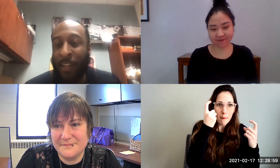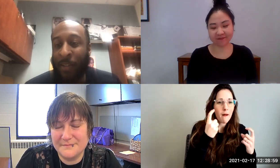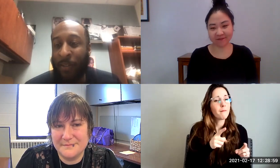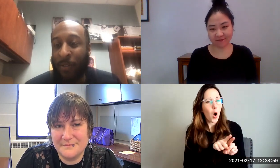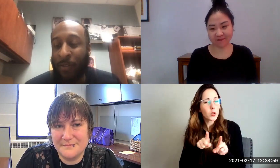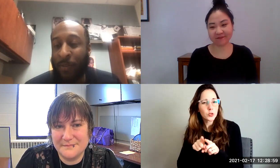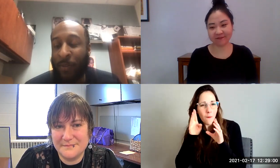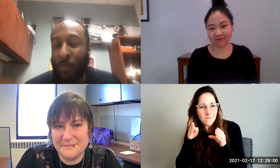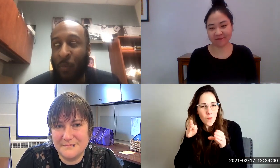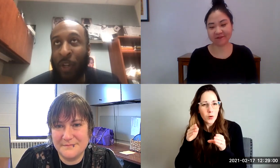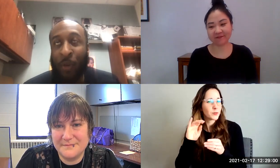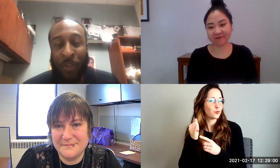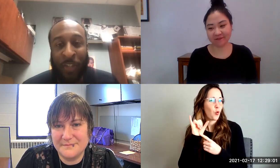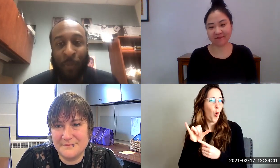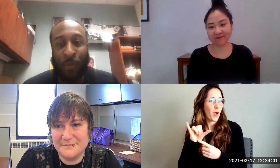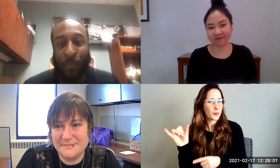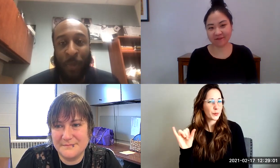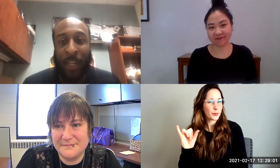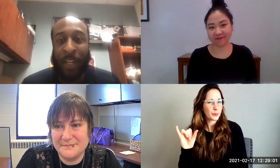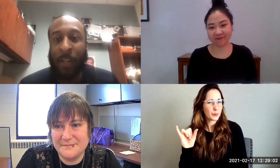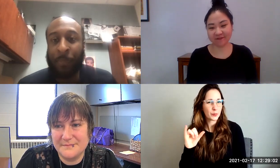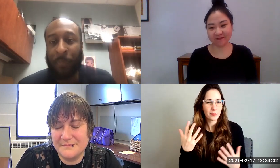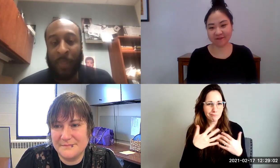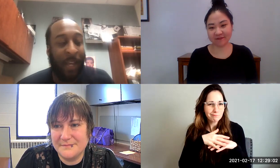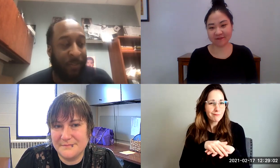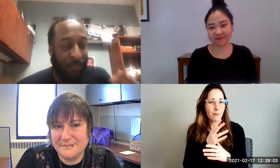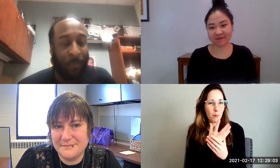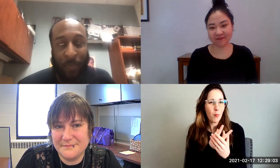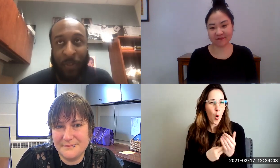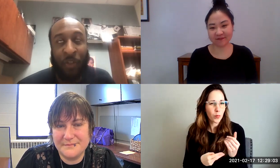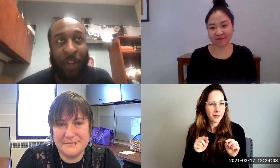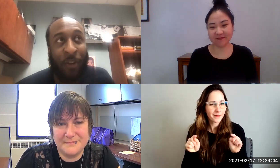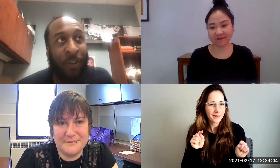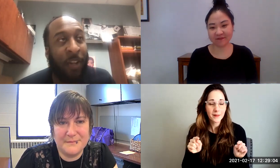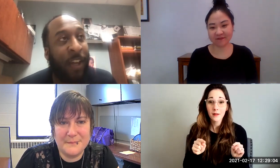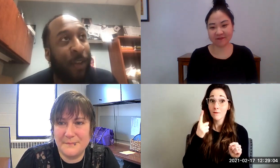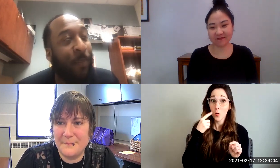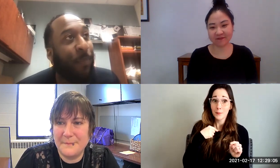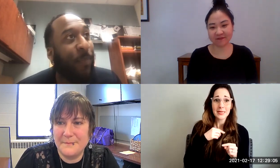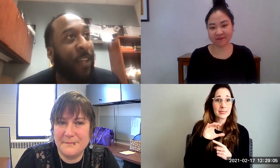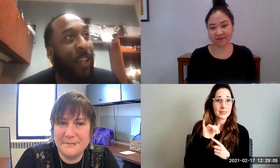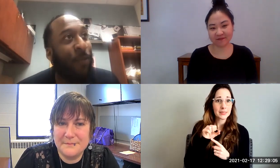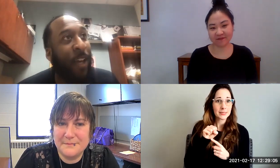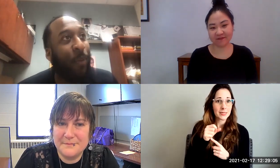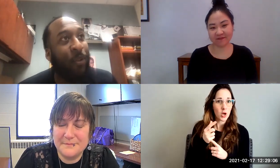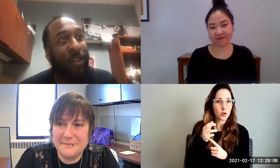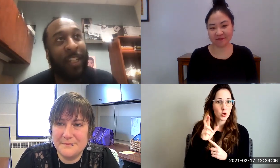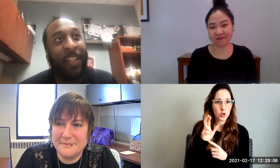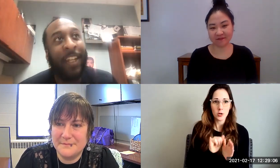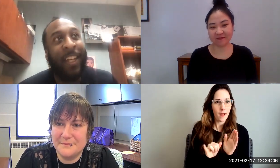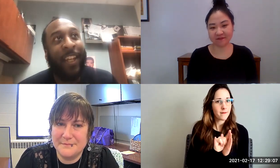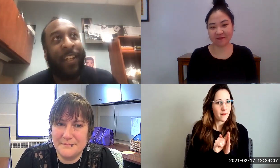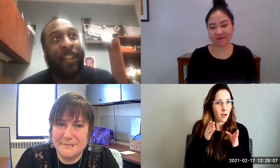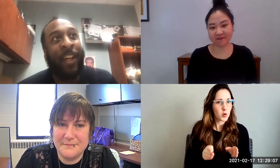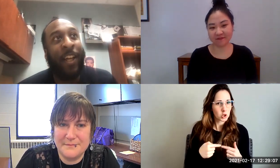And one of those examples for me as a cisgendered identified person